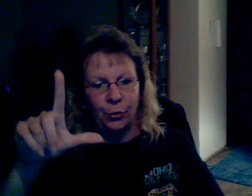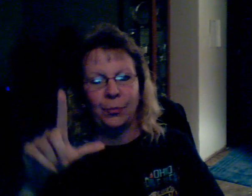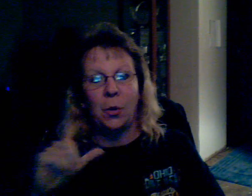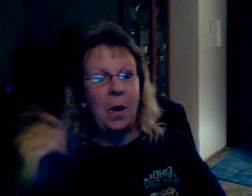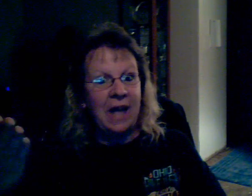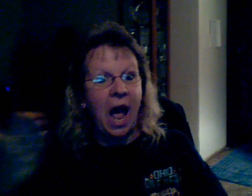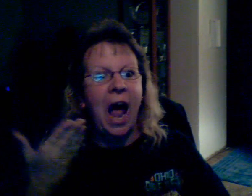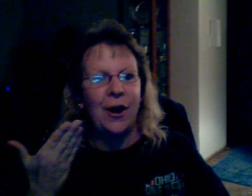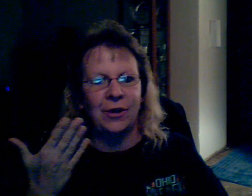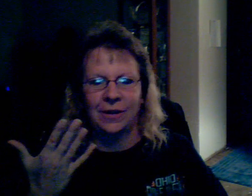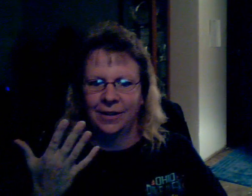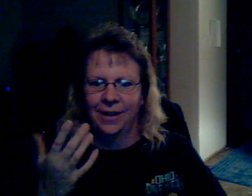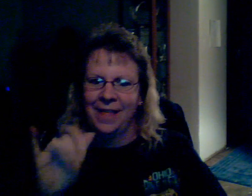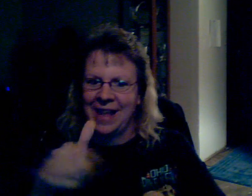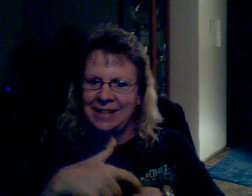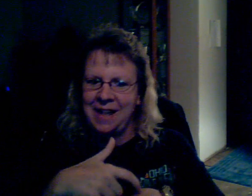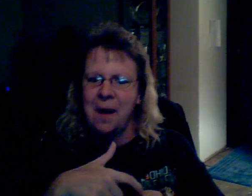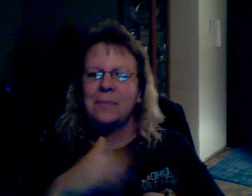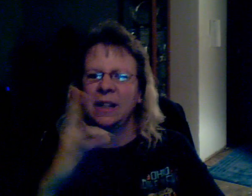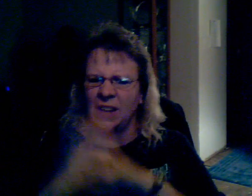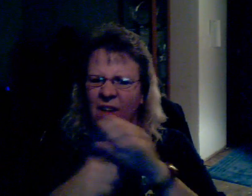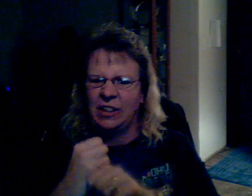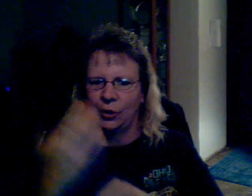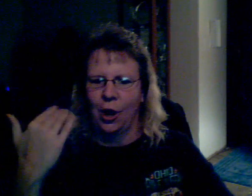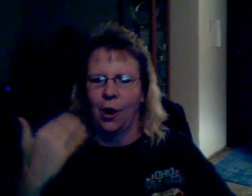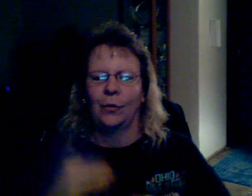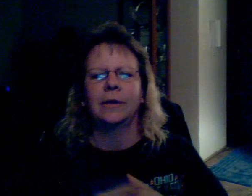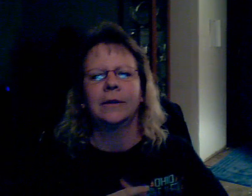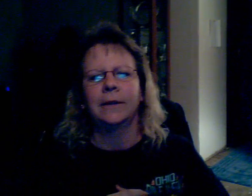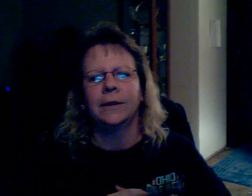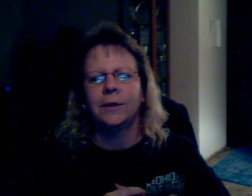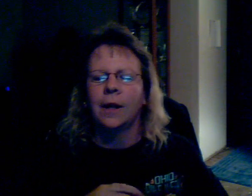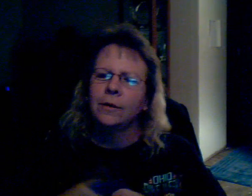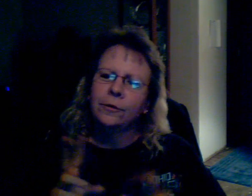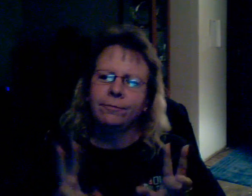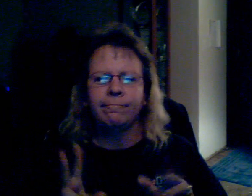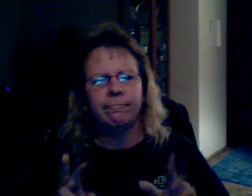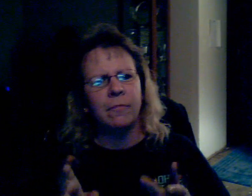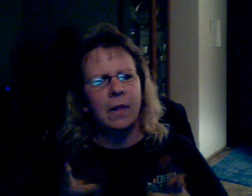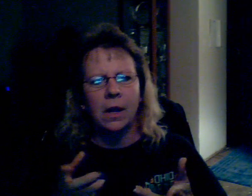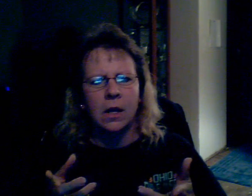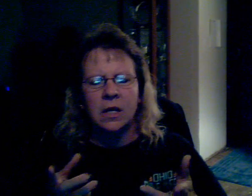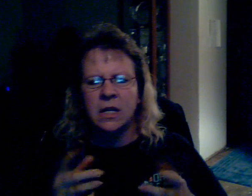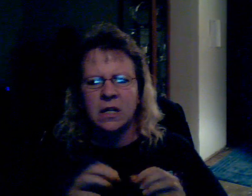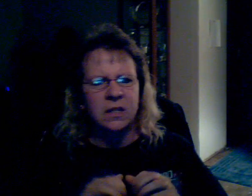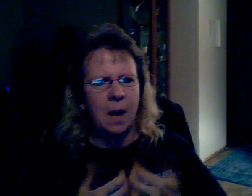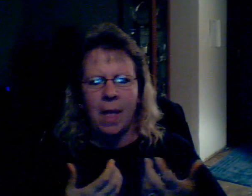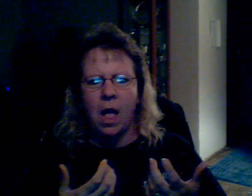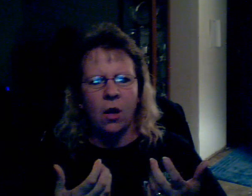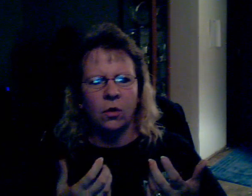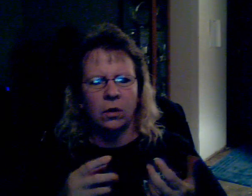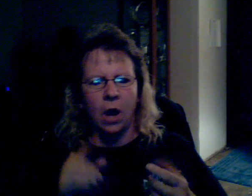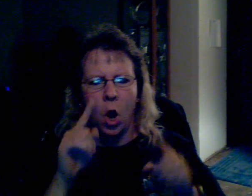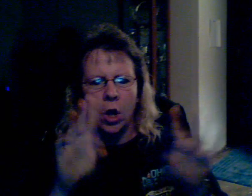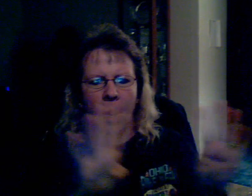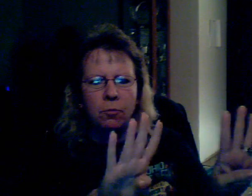like I am. And I feel like